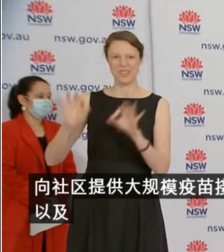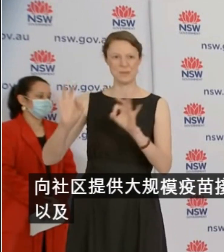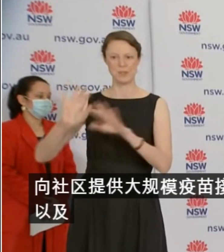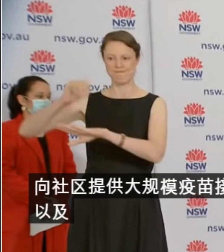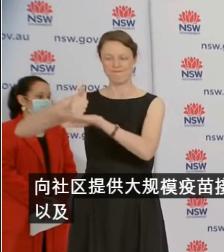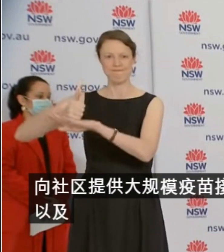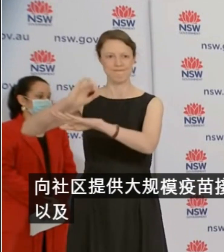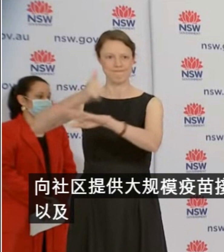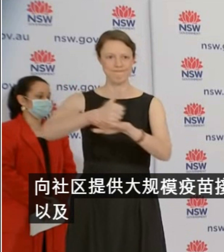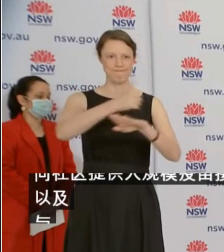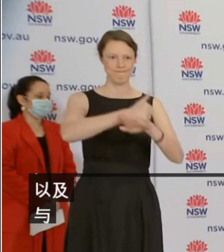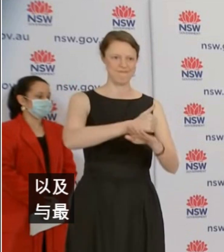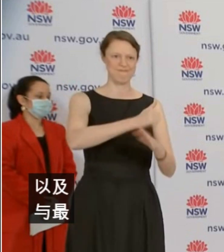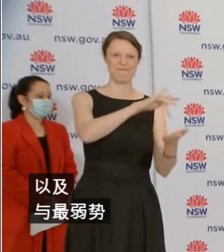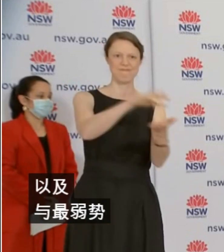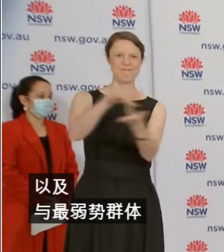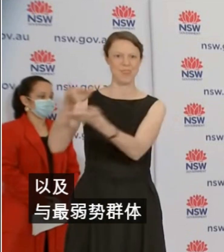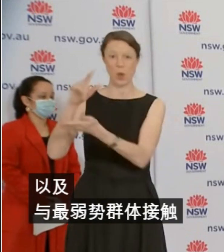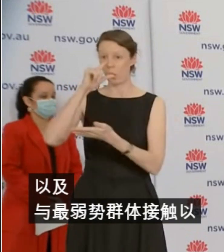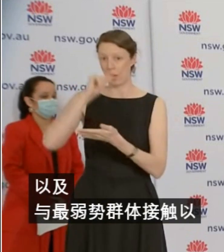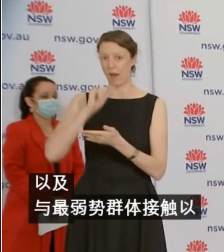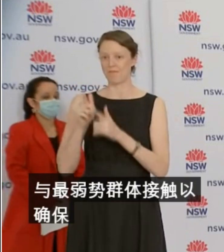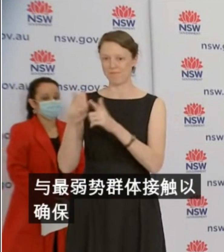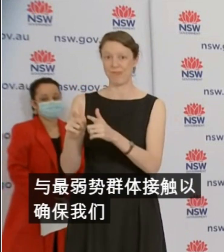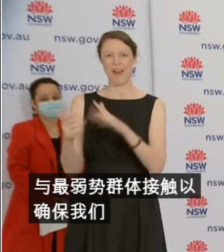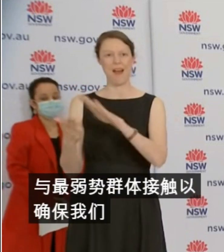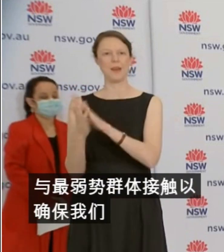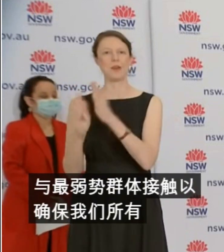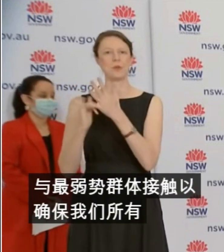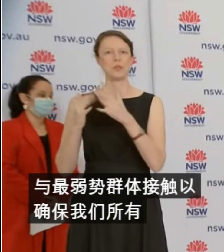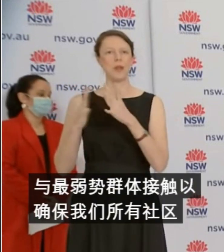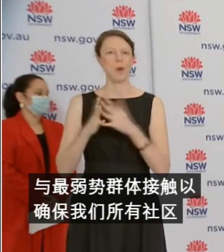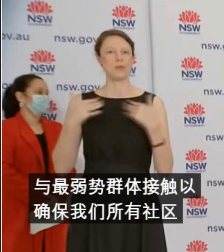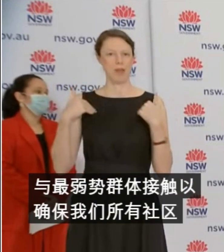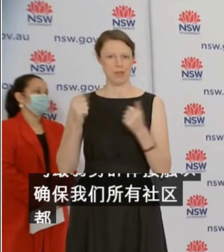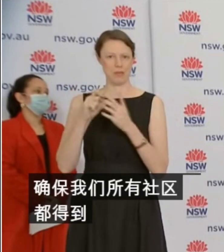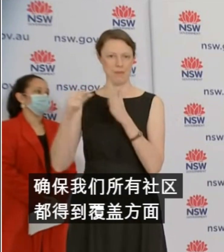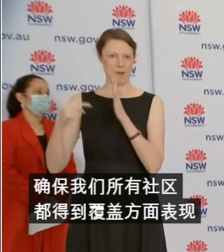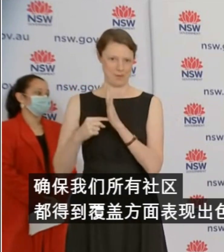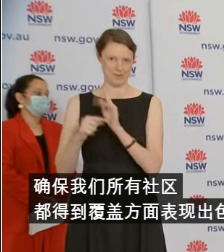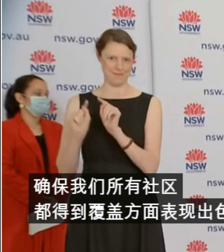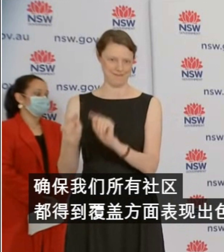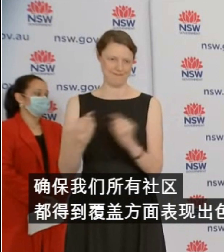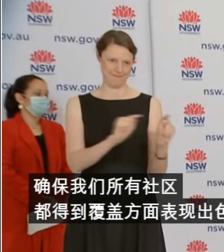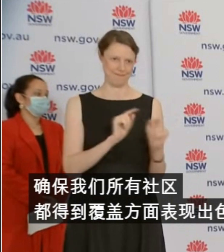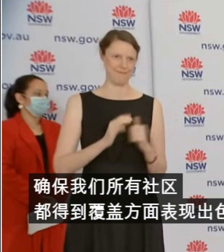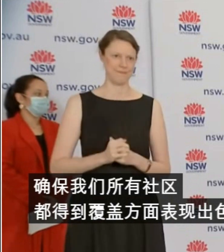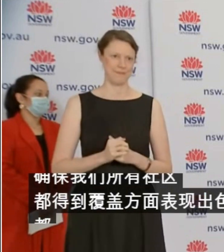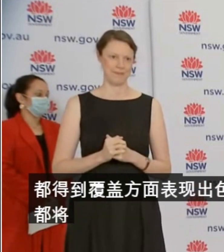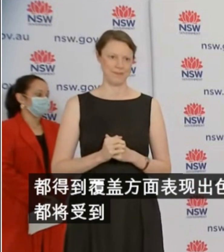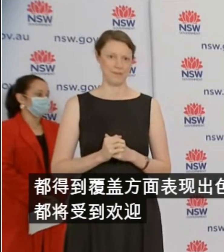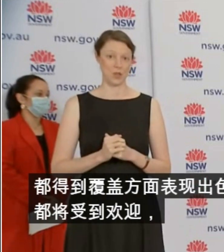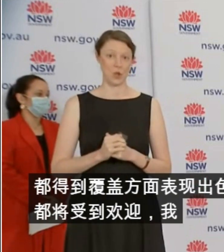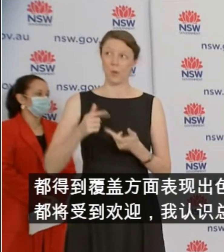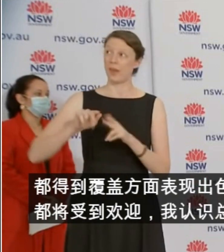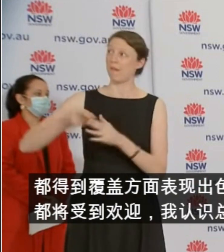also going out to communities and also outreaching to those most vulnerable to making sure that all of our communities are covered. So any additional supply will